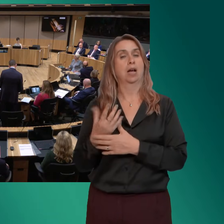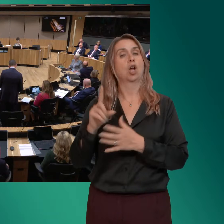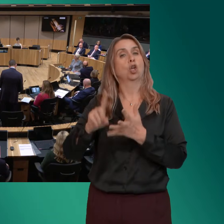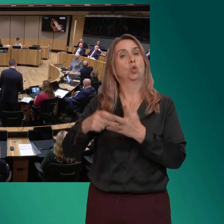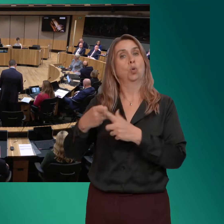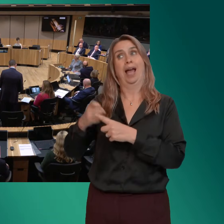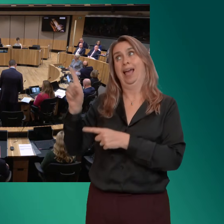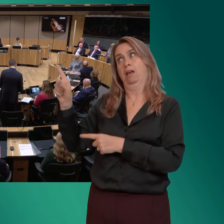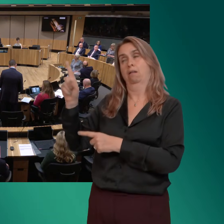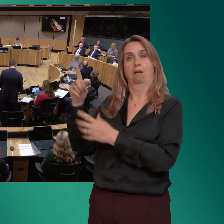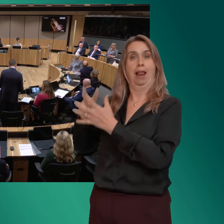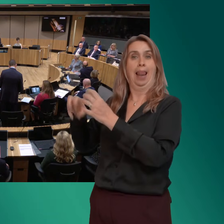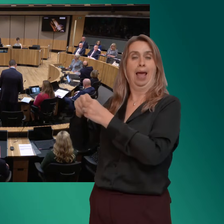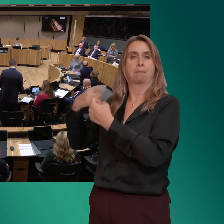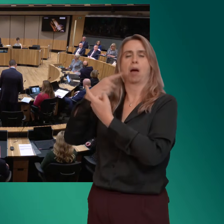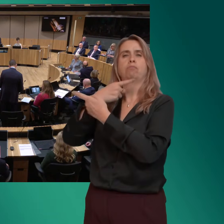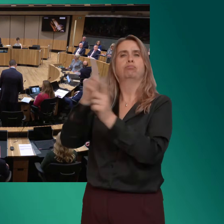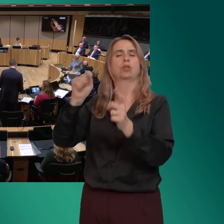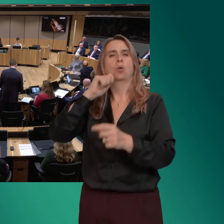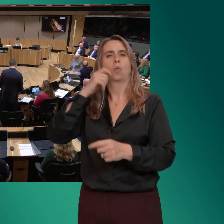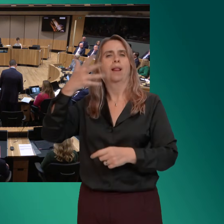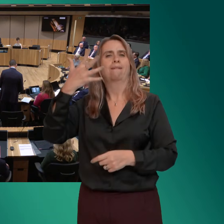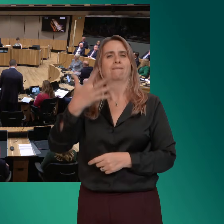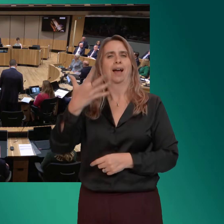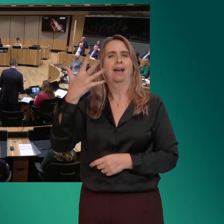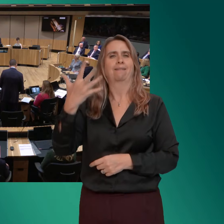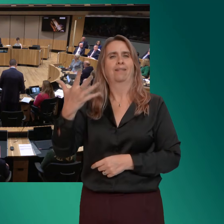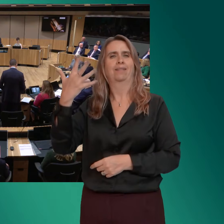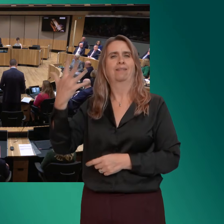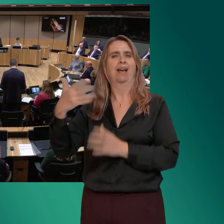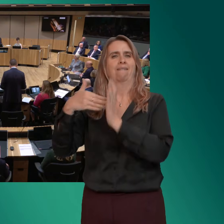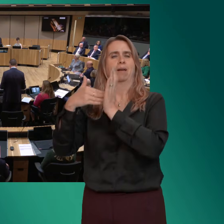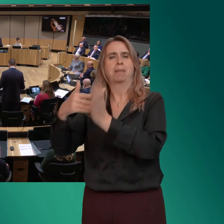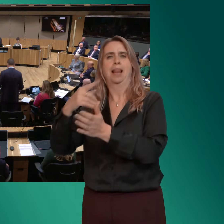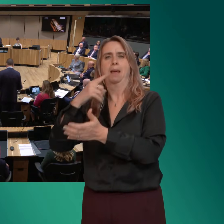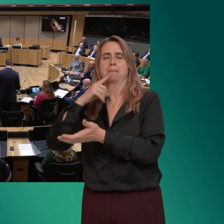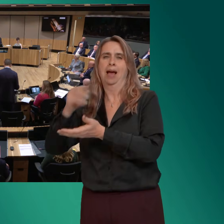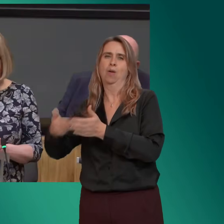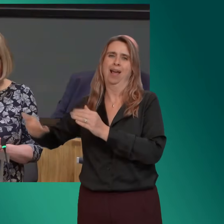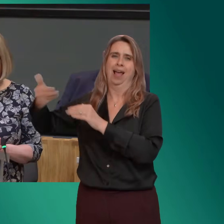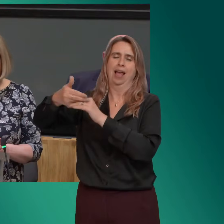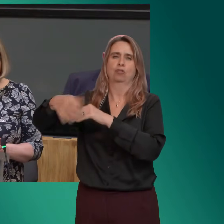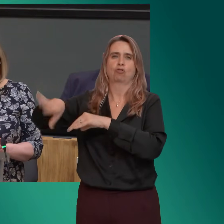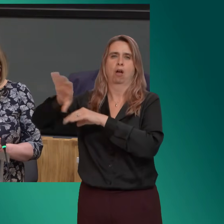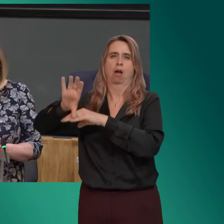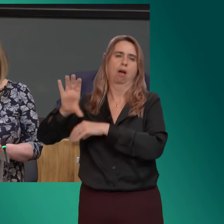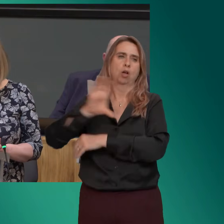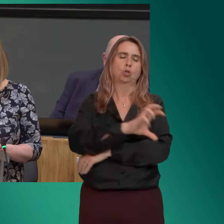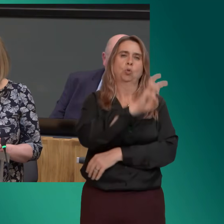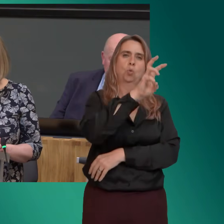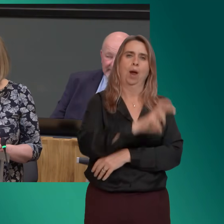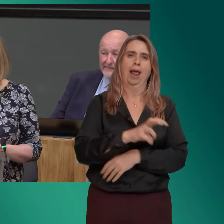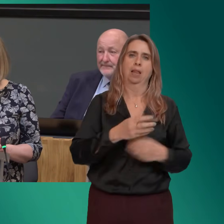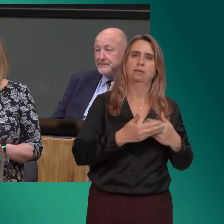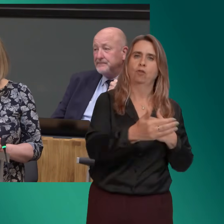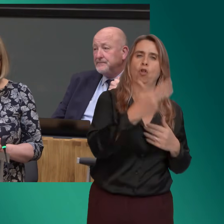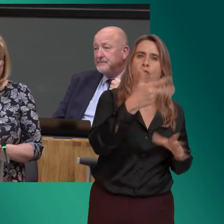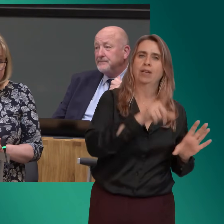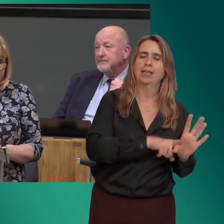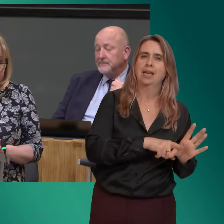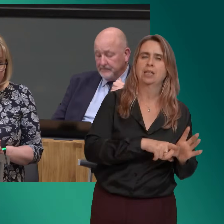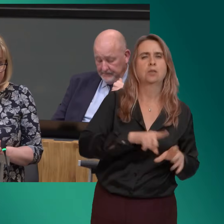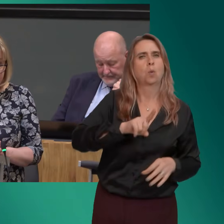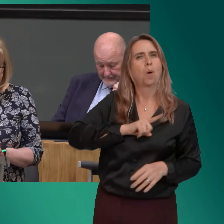Government announced a further £555 million for Wales over 3 years. Most of that funding arose